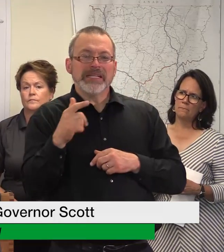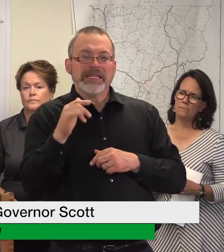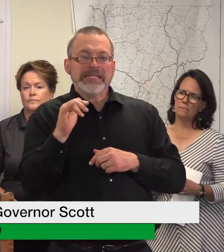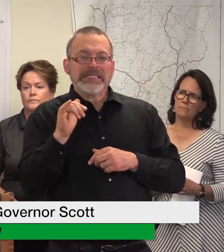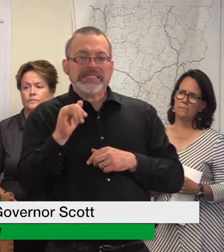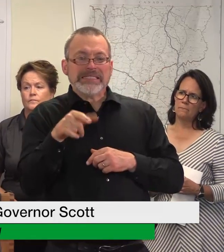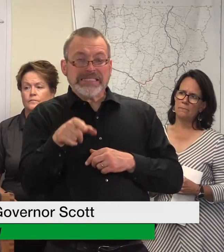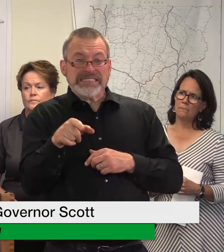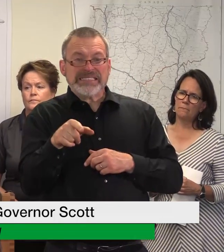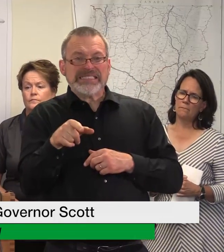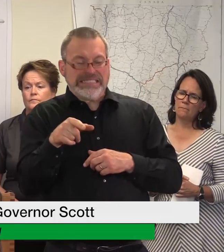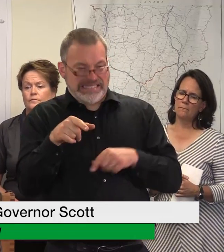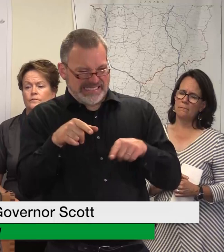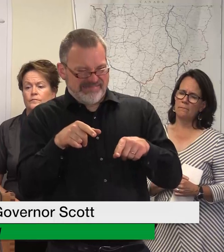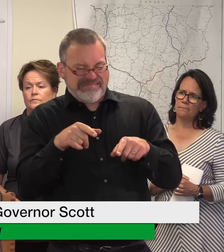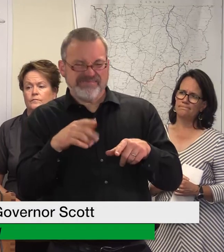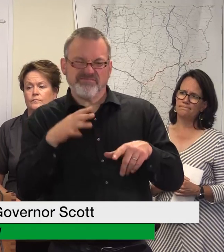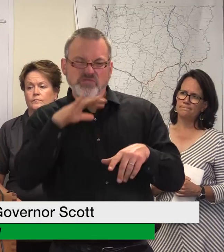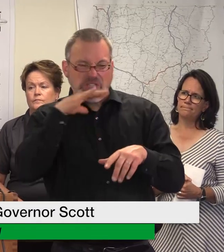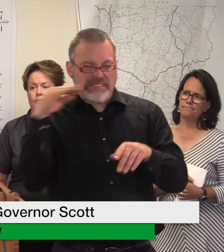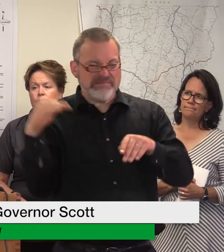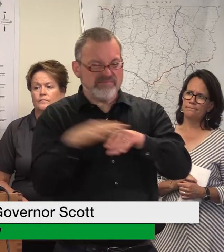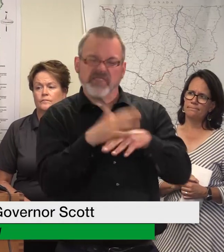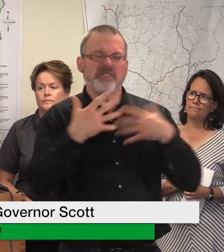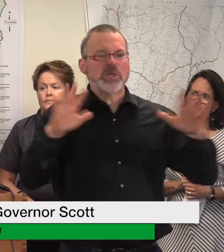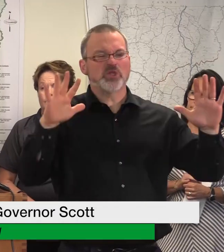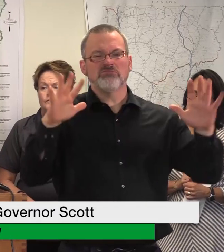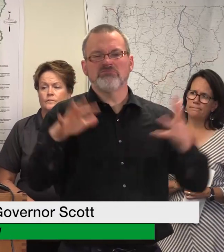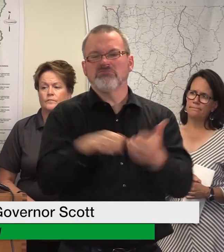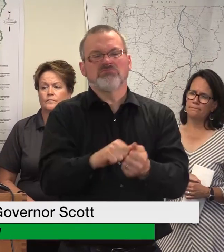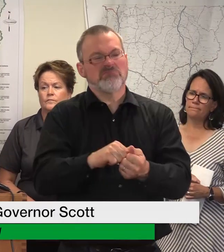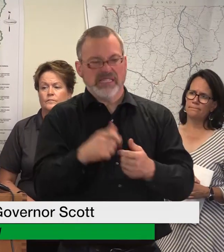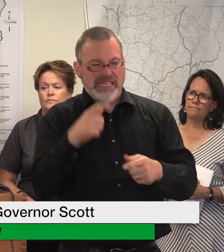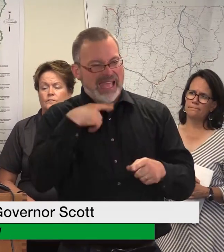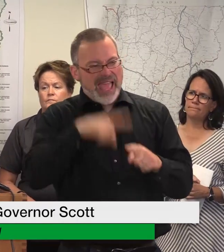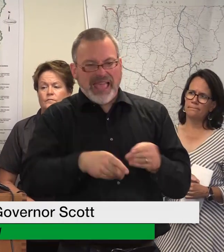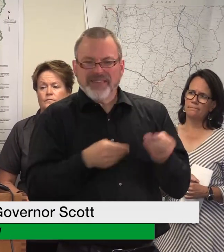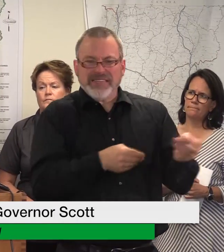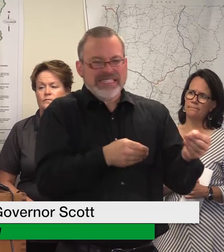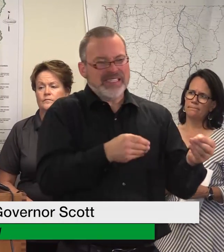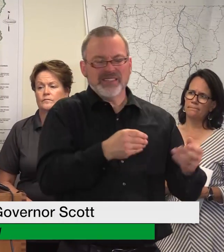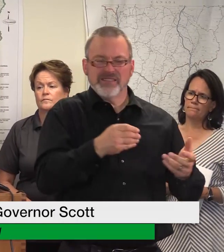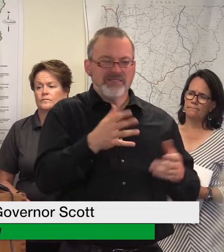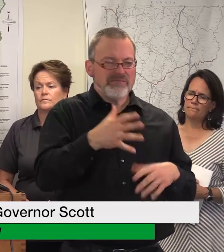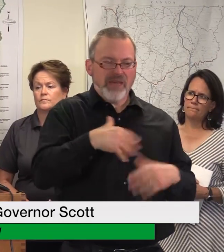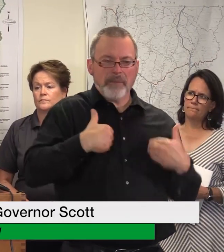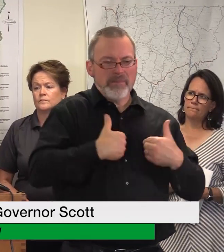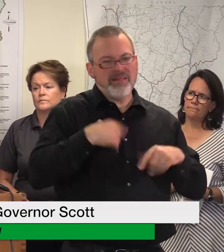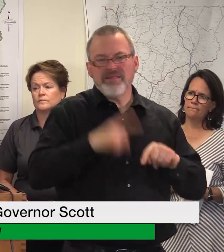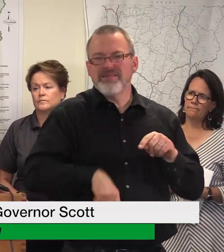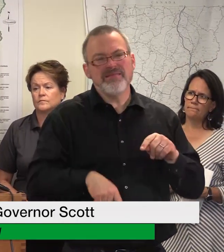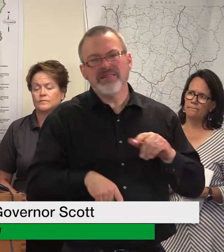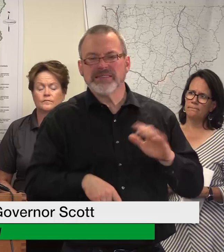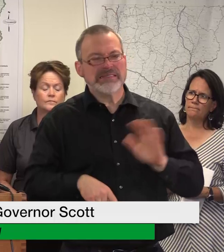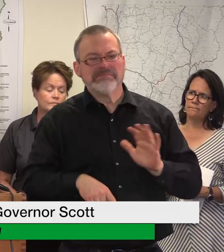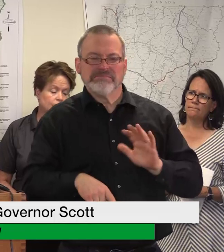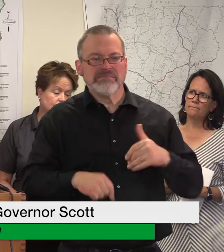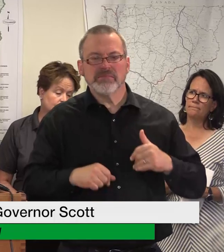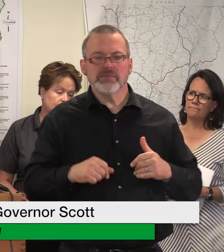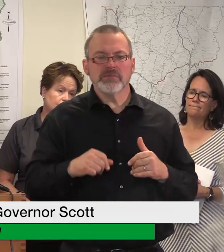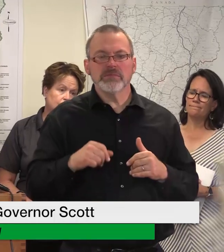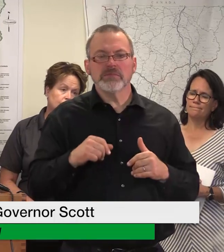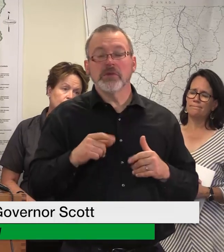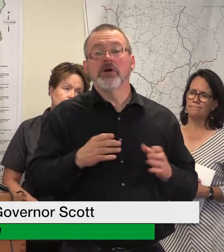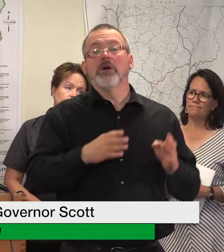it would. So I think a lot of that is damaged. And there's also the, Secretary Moore talked about